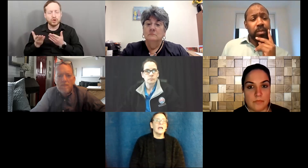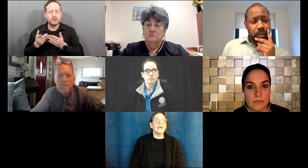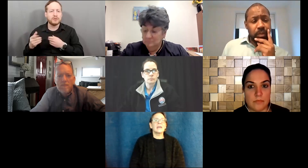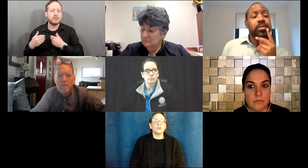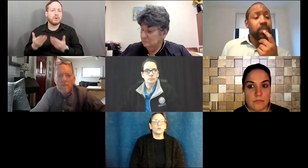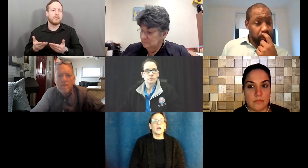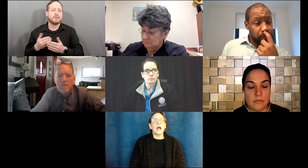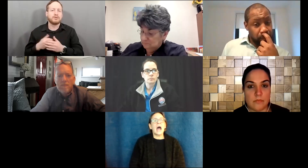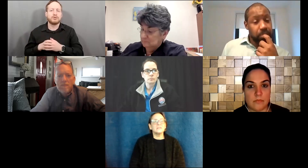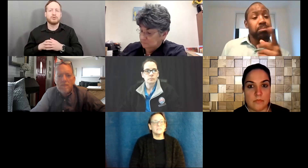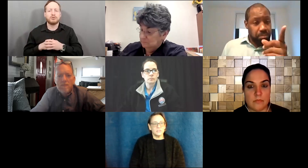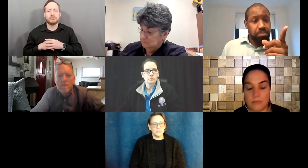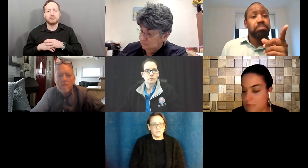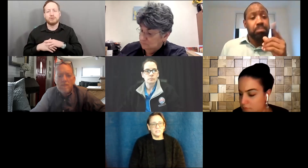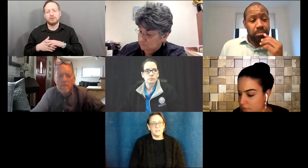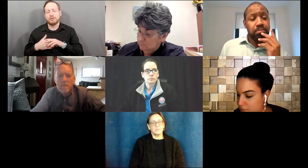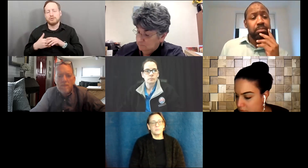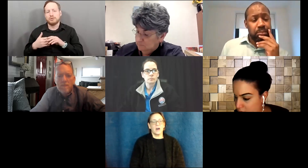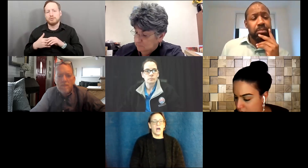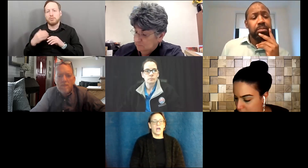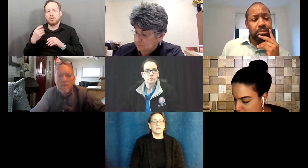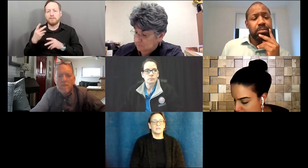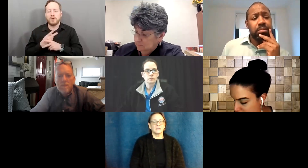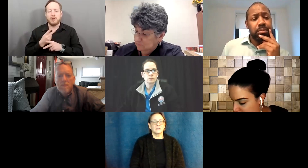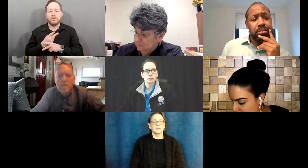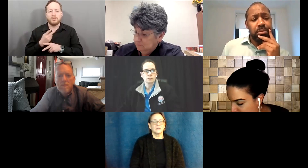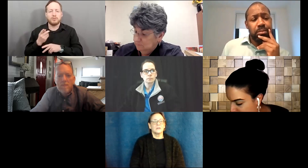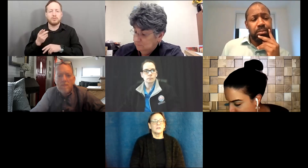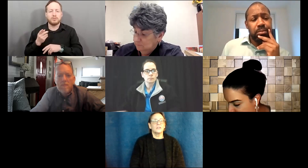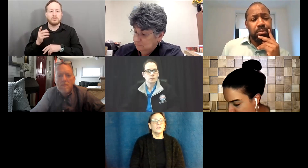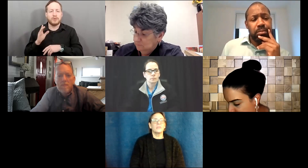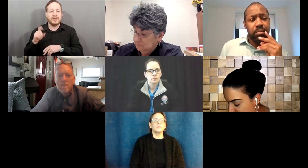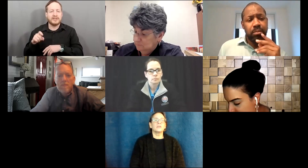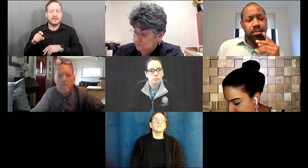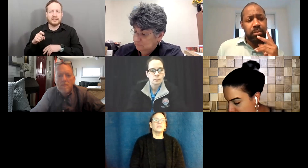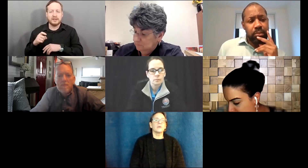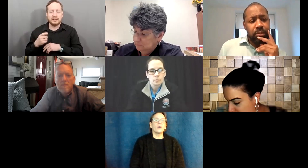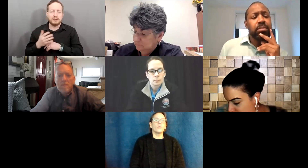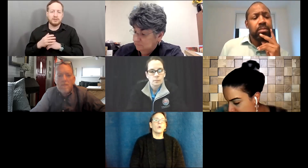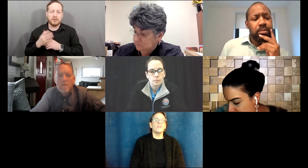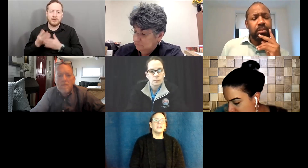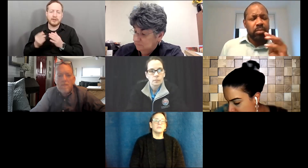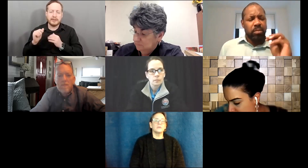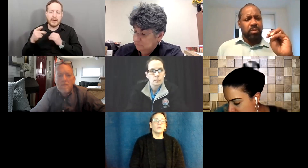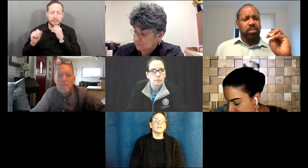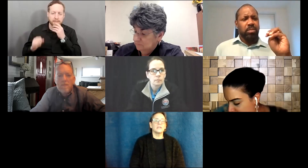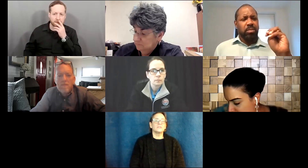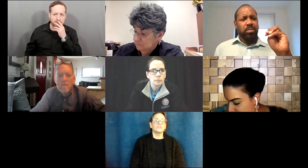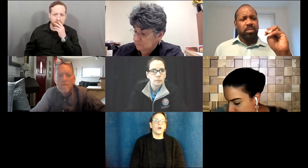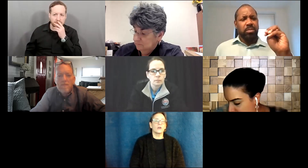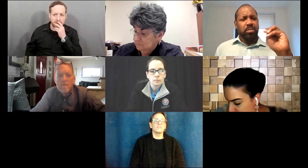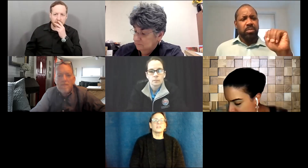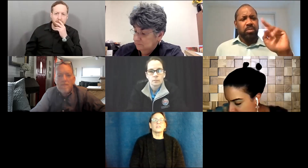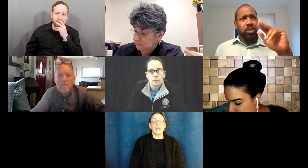her and ask her what kinds of services they provide. And then we could figure out what they do and what the